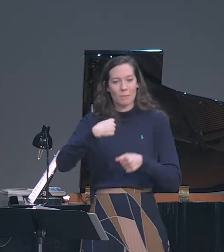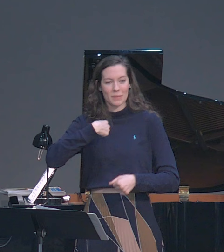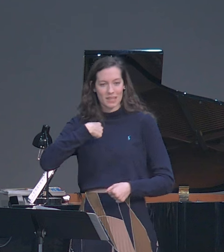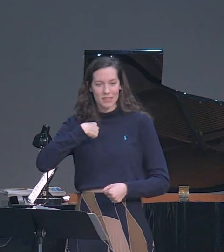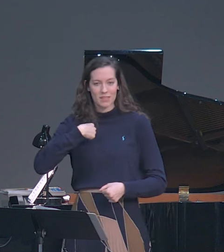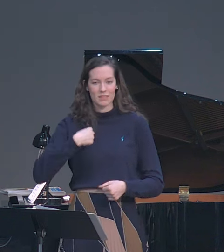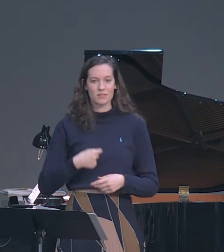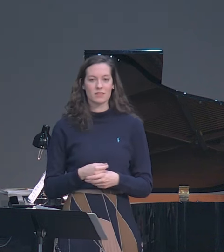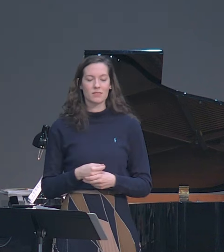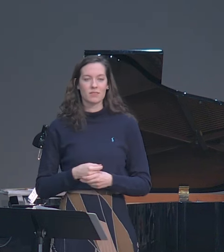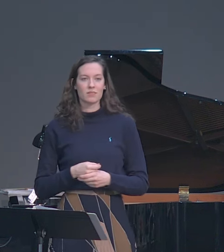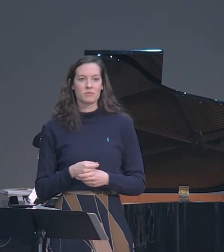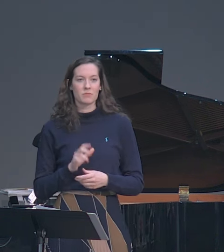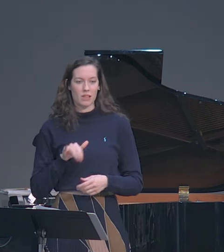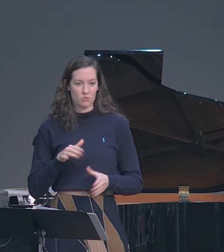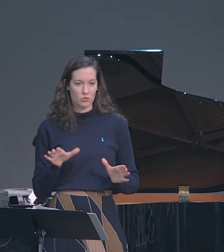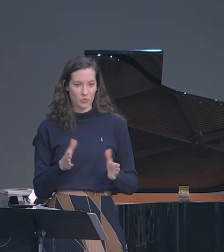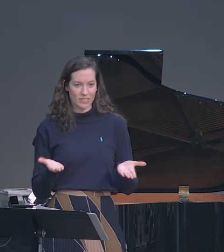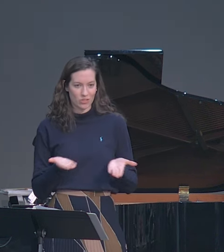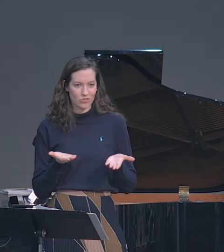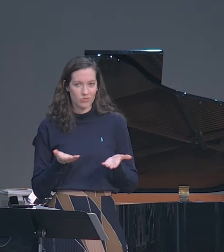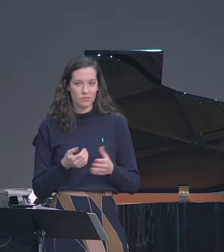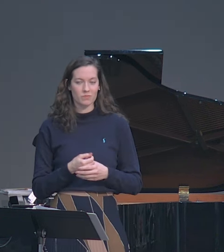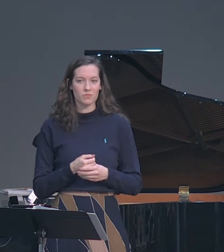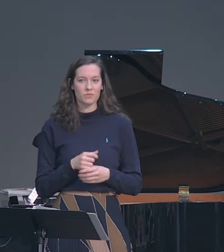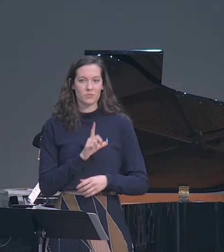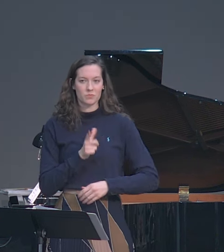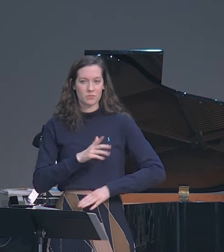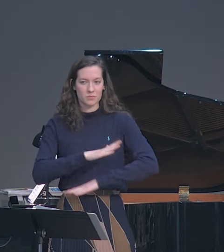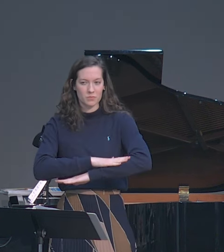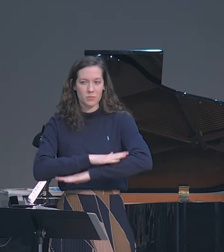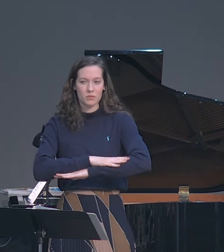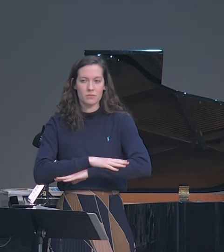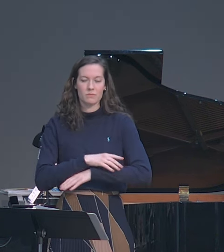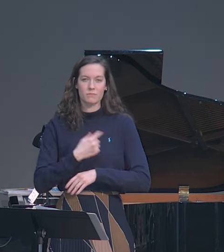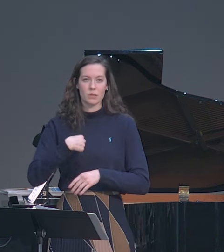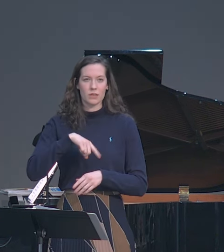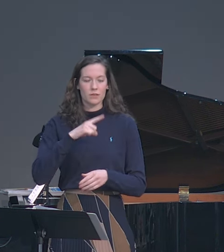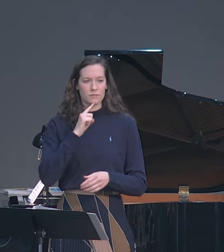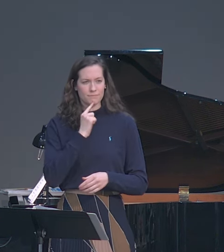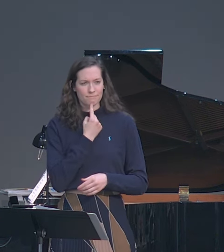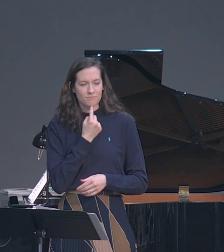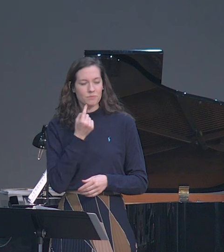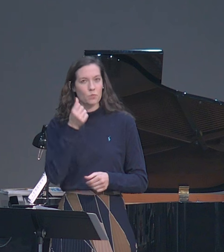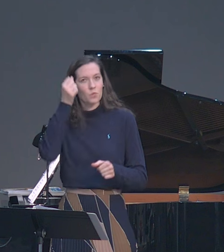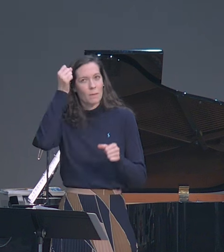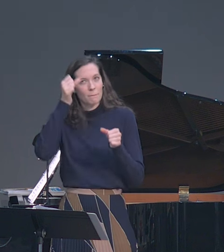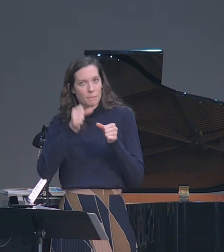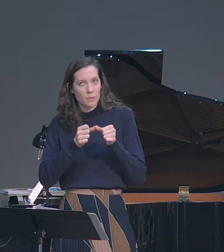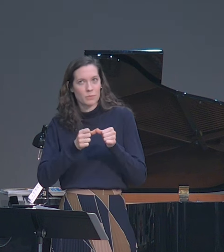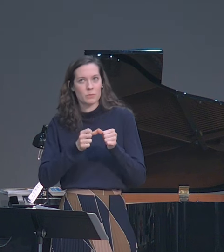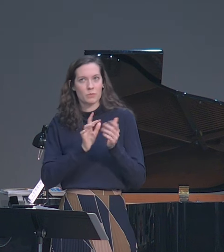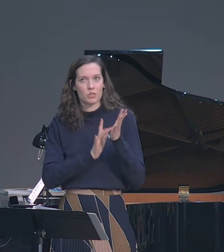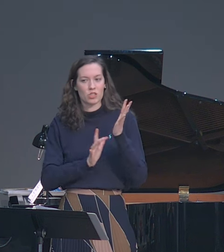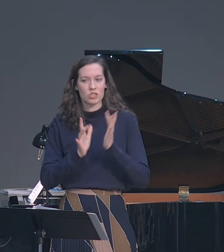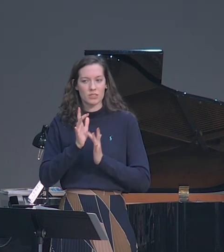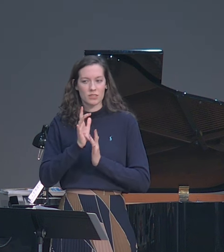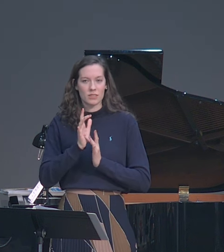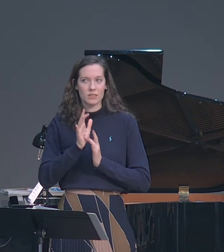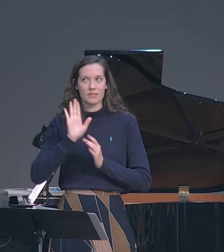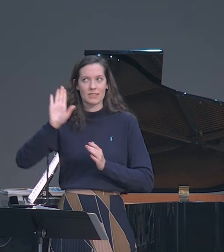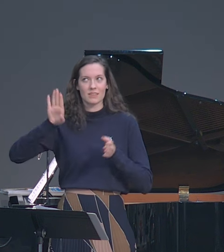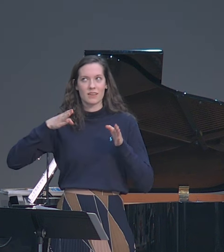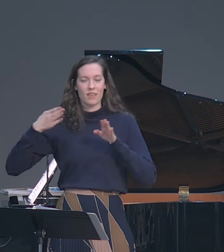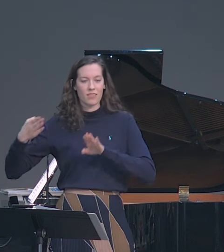And that's what we do. That's what we do. During communion, we intentionally remember Jesus'